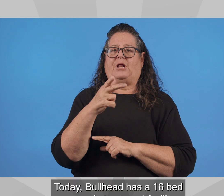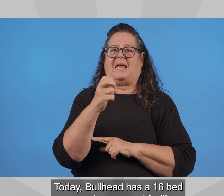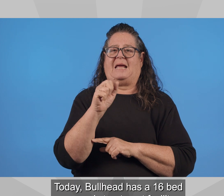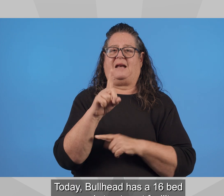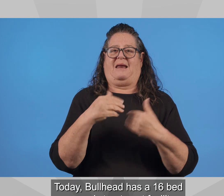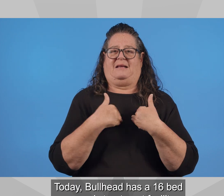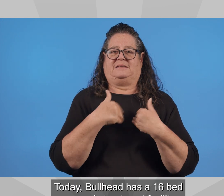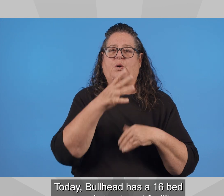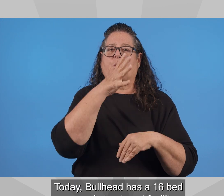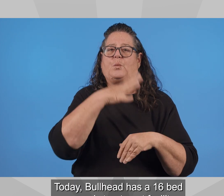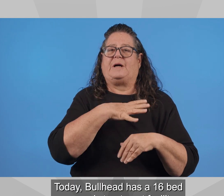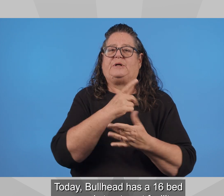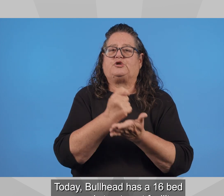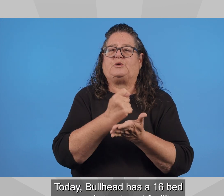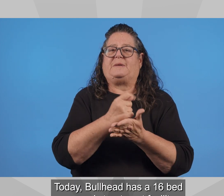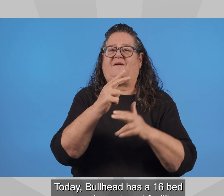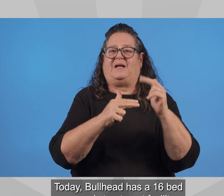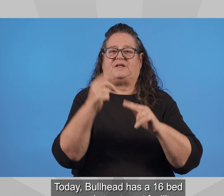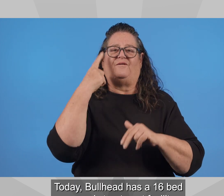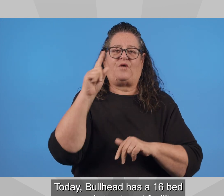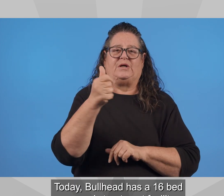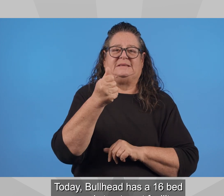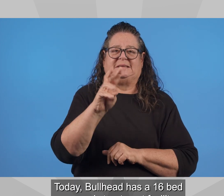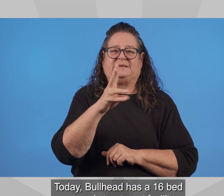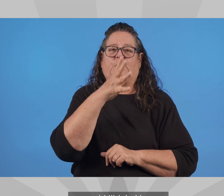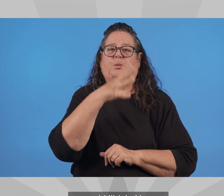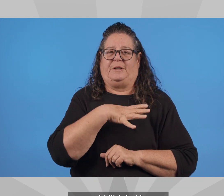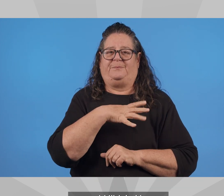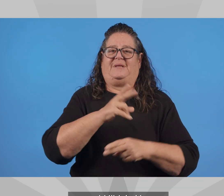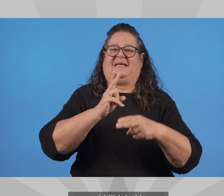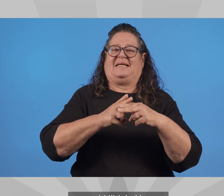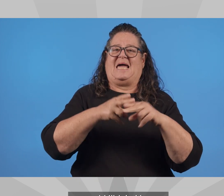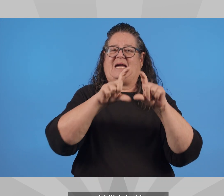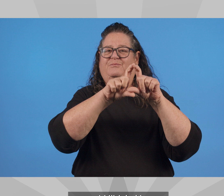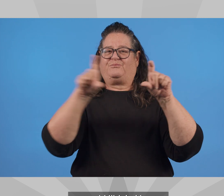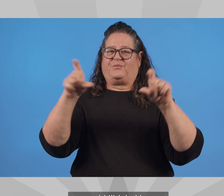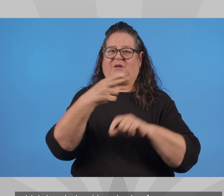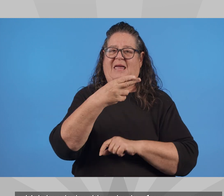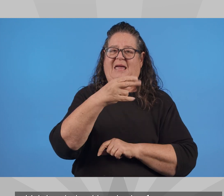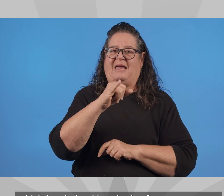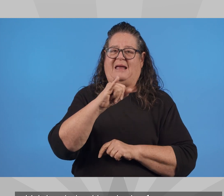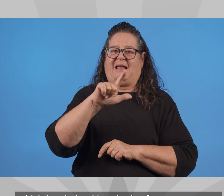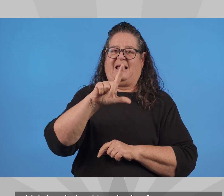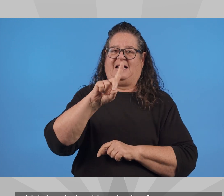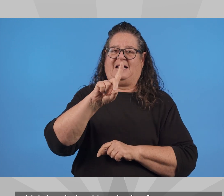Today, Bullhead has a 16-bed women's treatment facility named Hildy's House, which has helped hundreds of